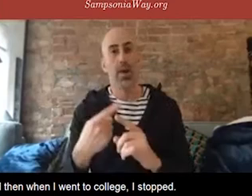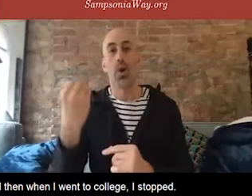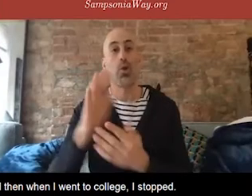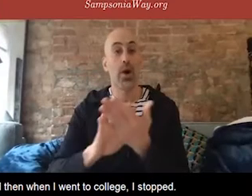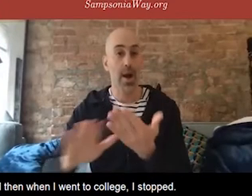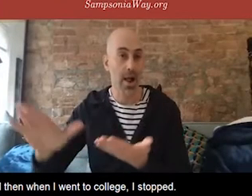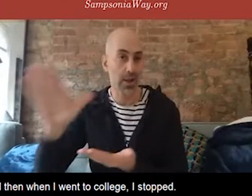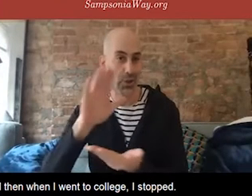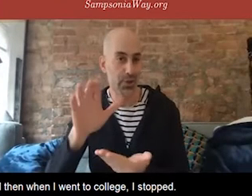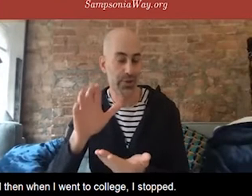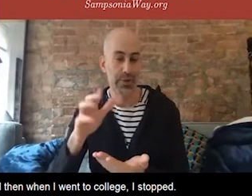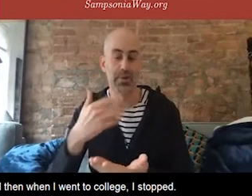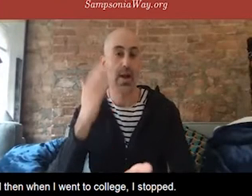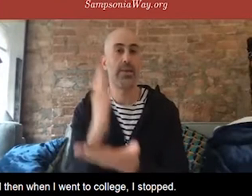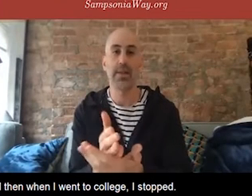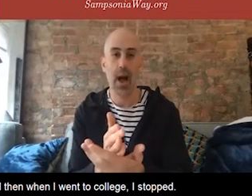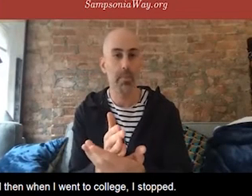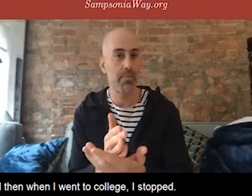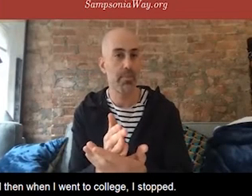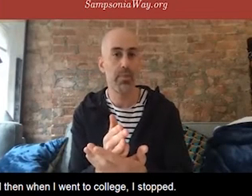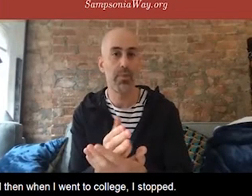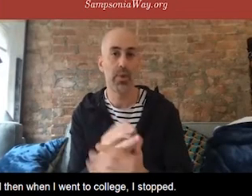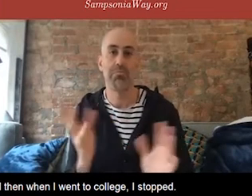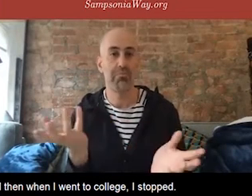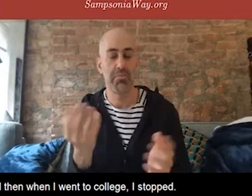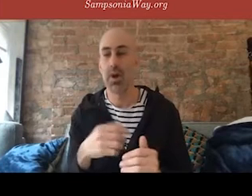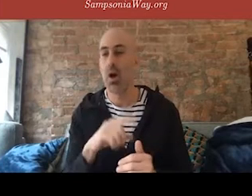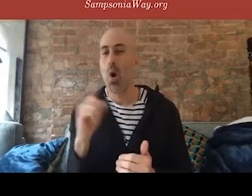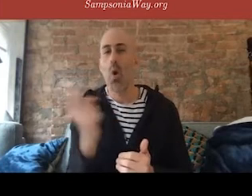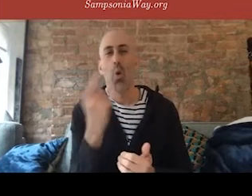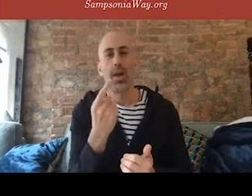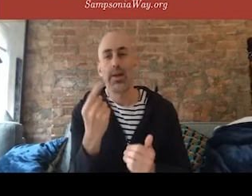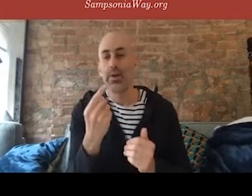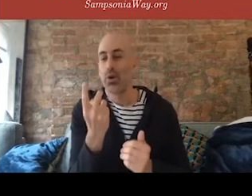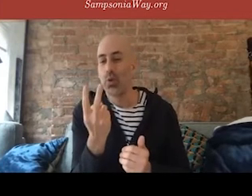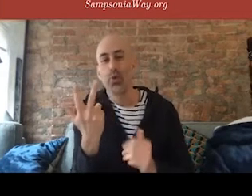school, and then when I went to college, I stopped.